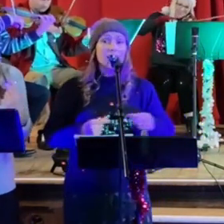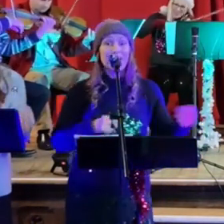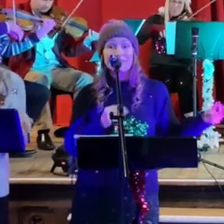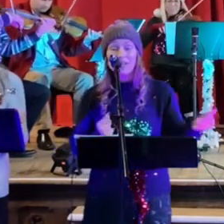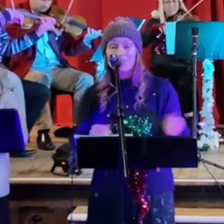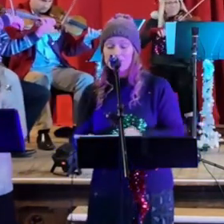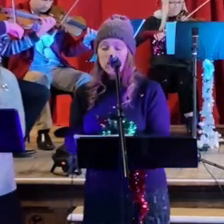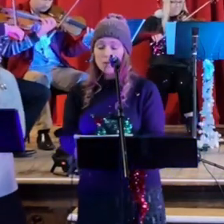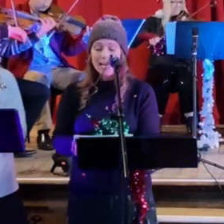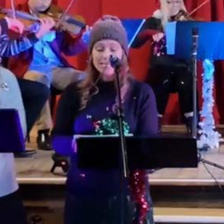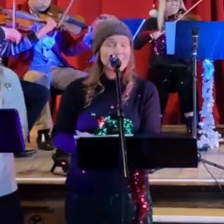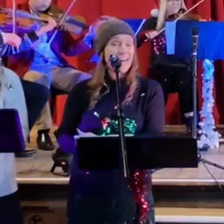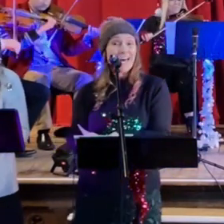Lots of snow and ice.